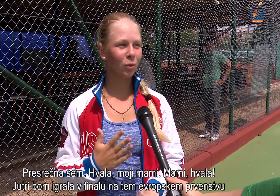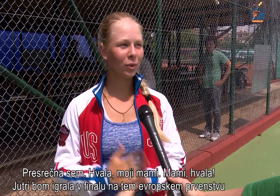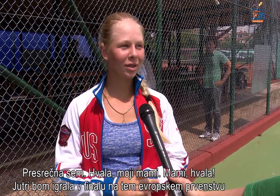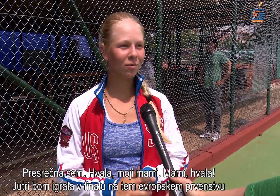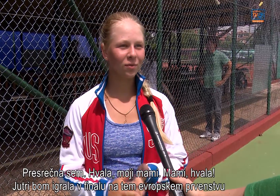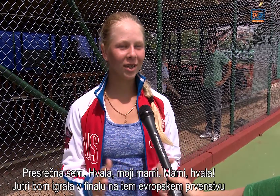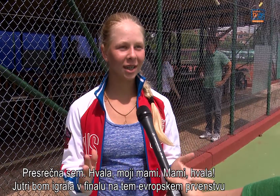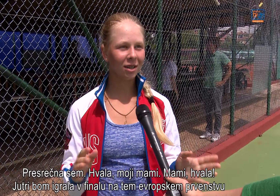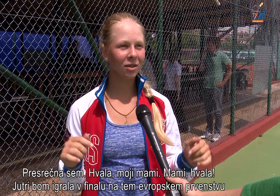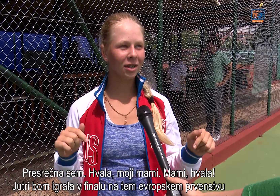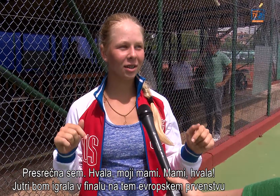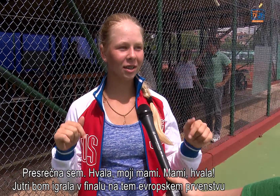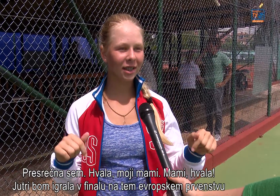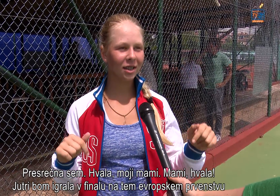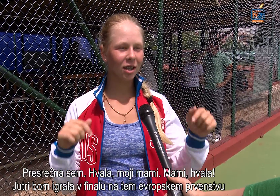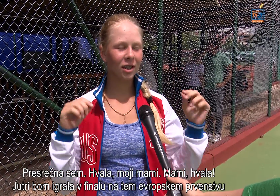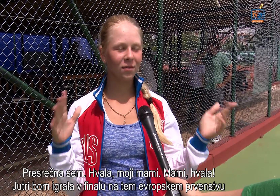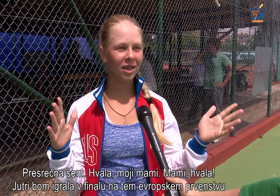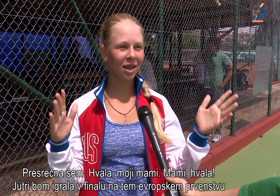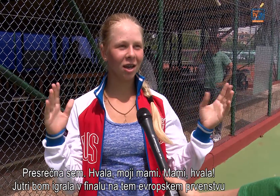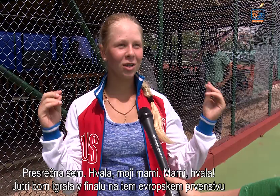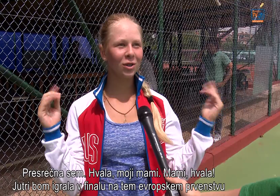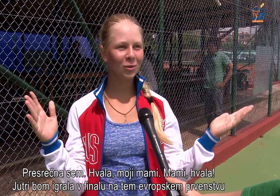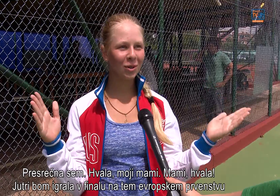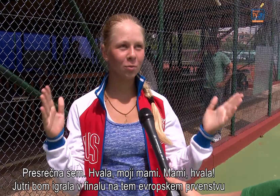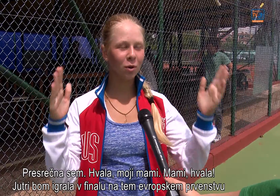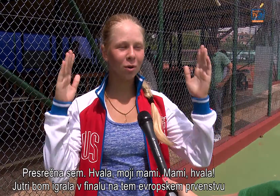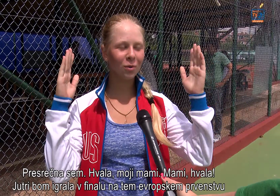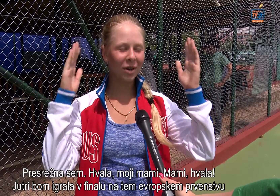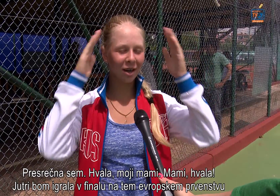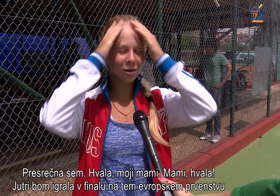I will final in this Slovenia,